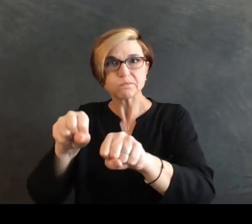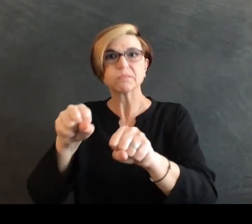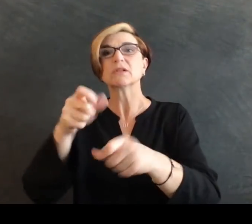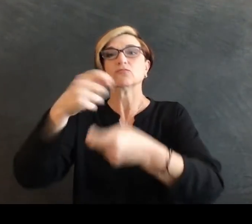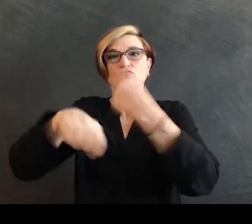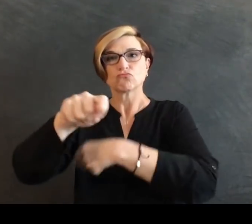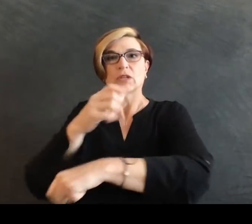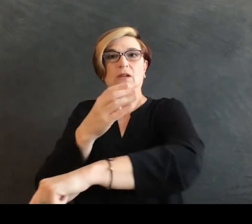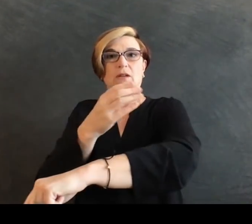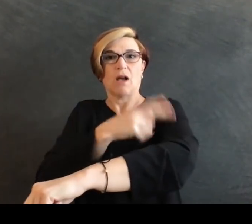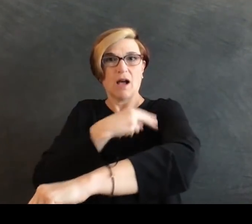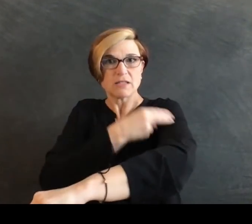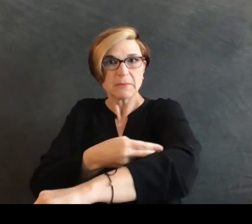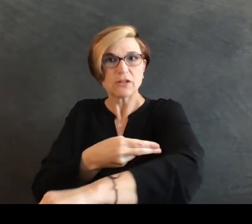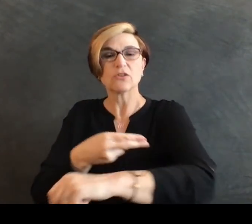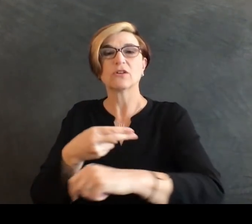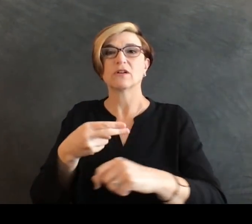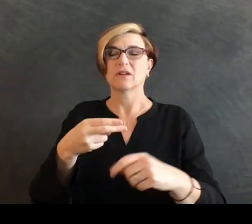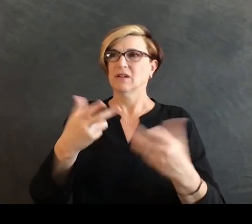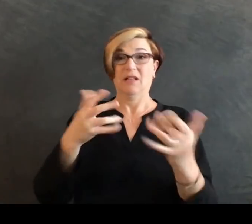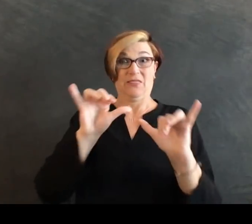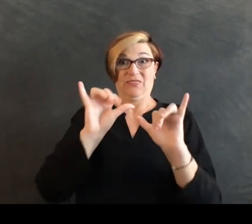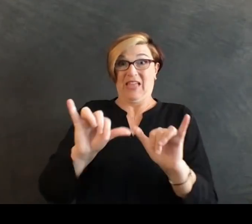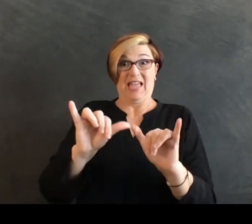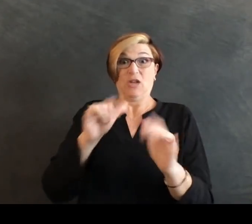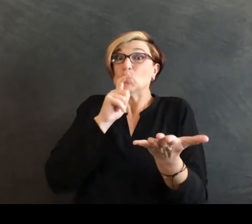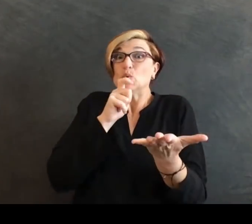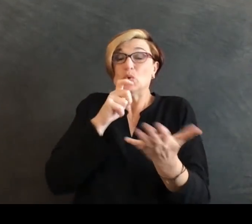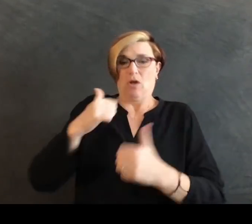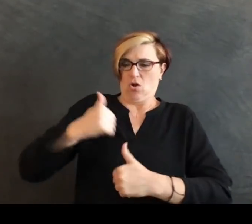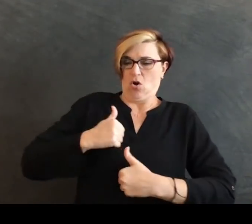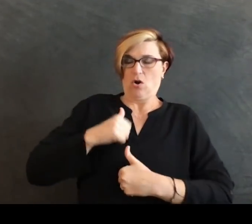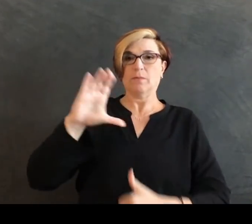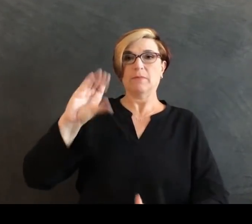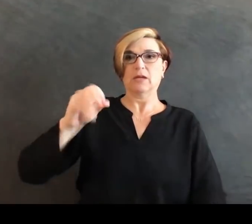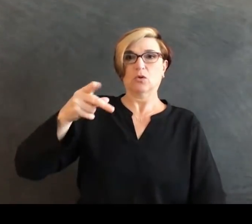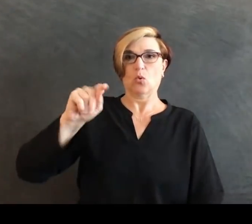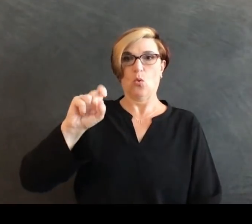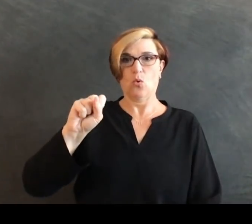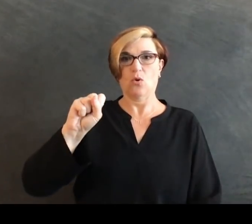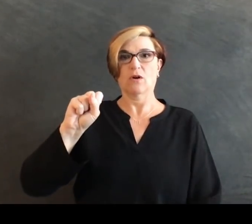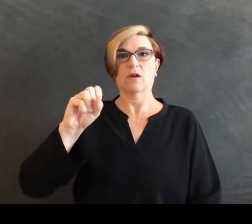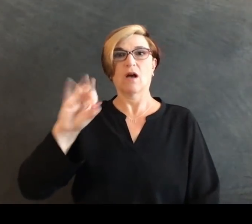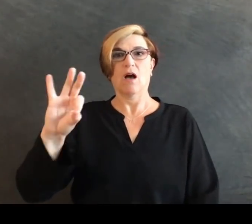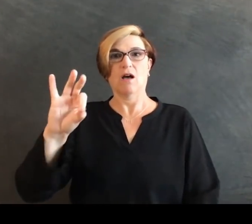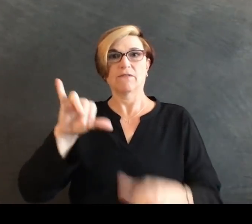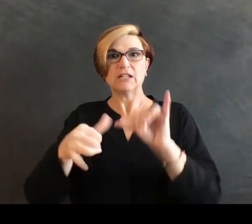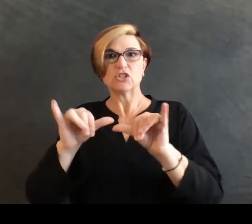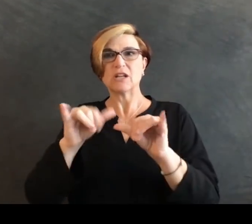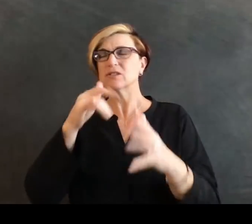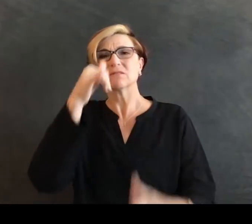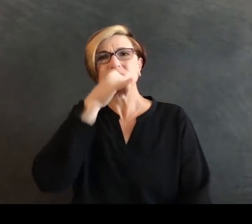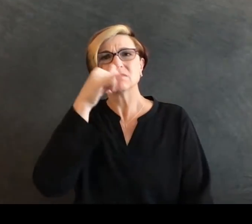of Engineers, what they've done, they just completed, think of it, a